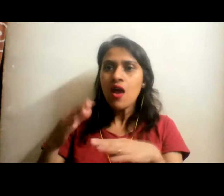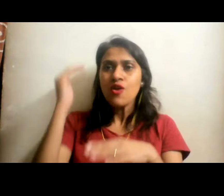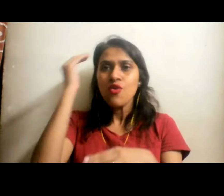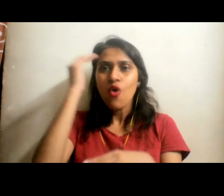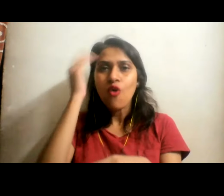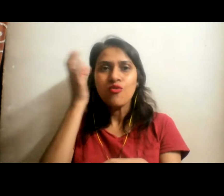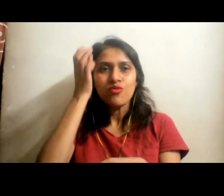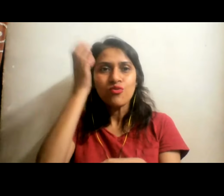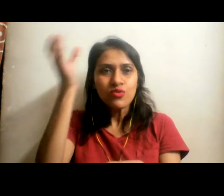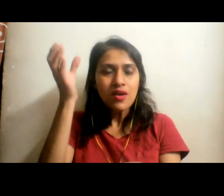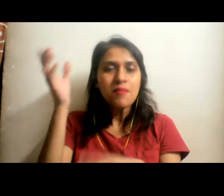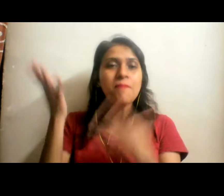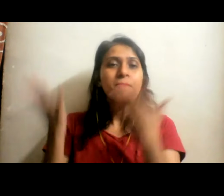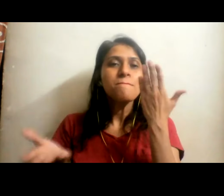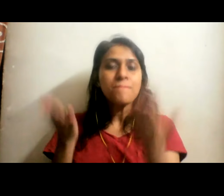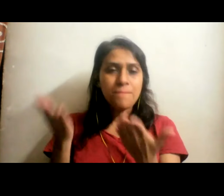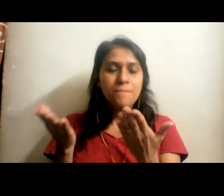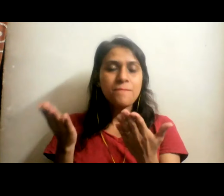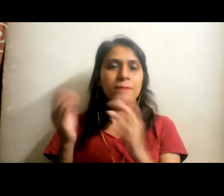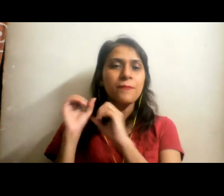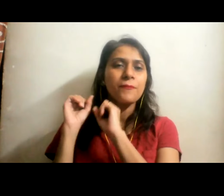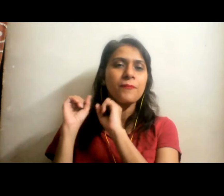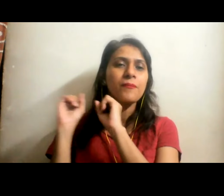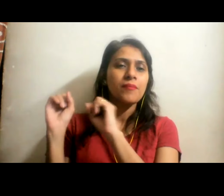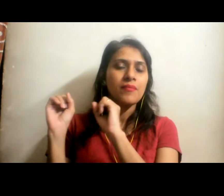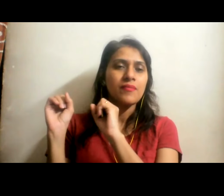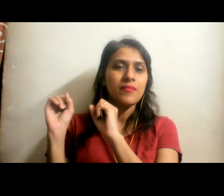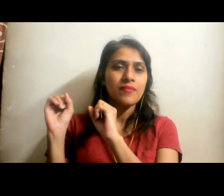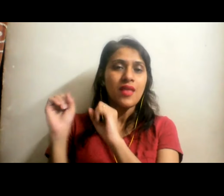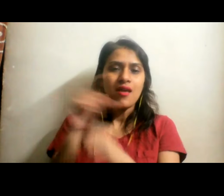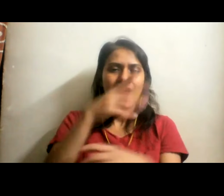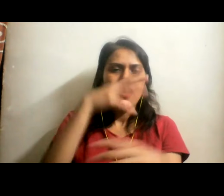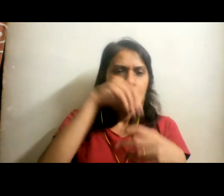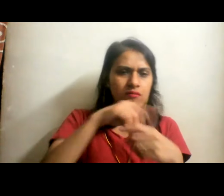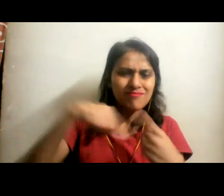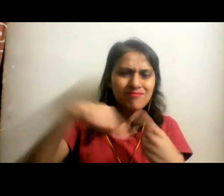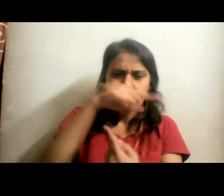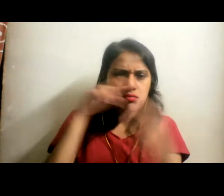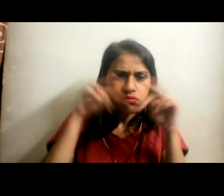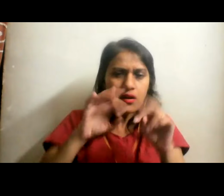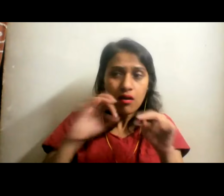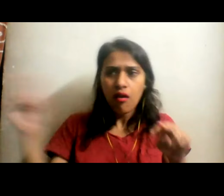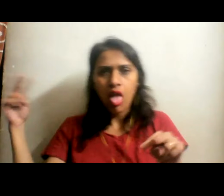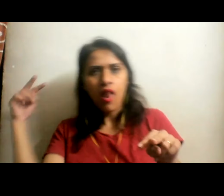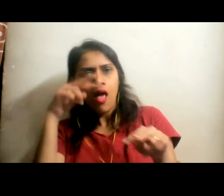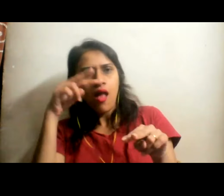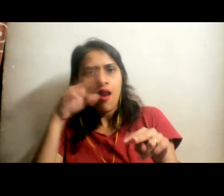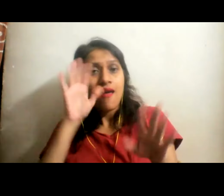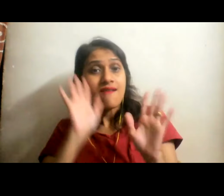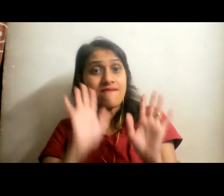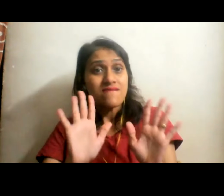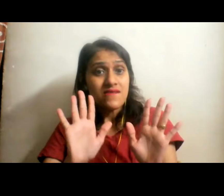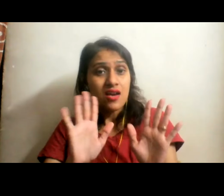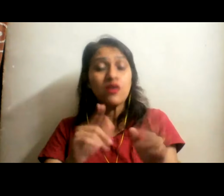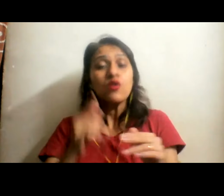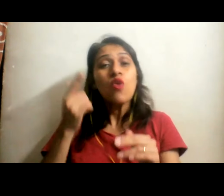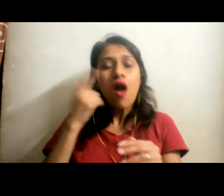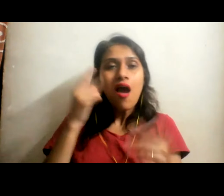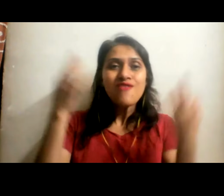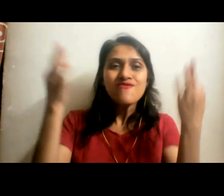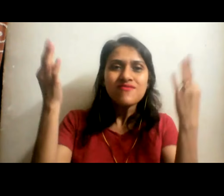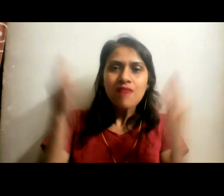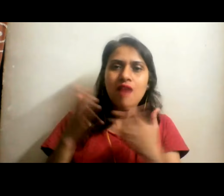maybe people who are insiders may not be able to look at. So we come with a fresh set of eyes.